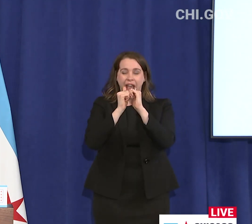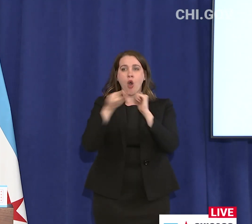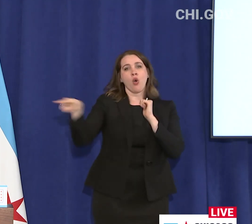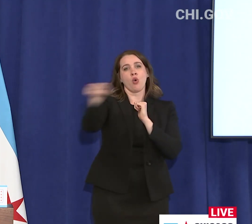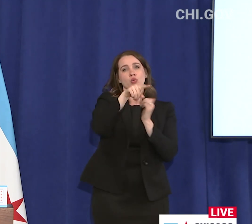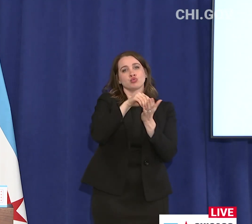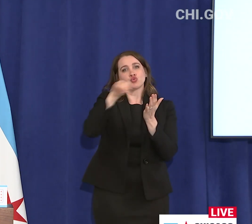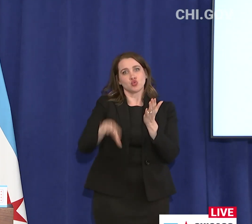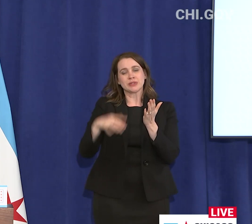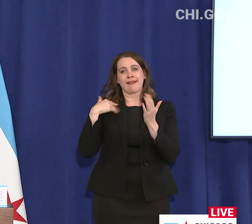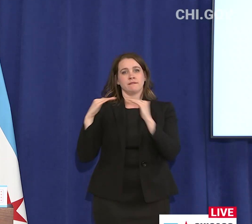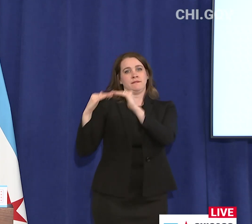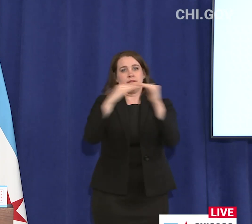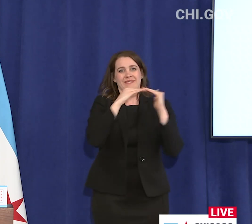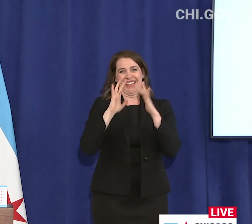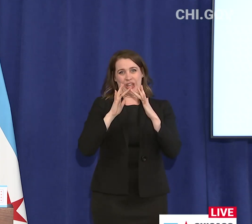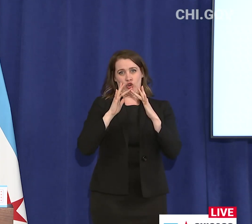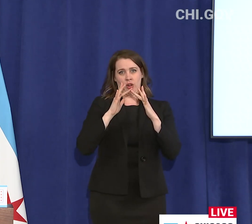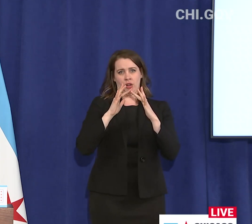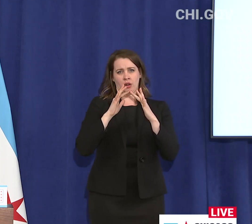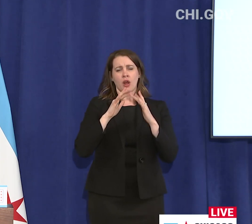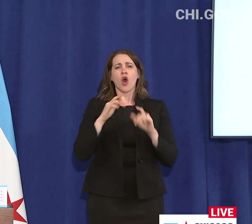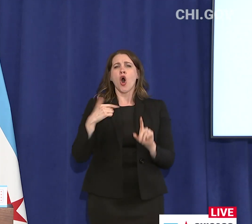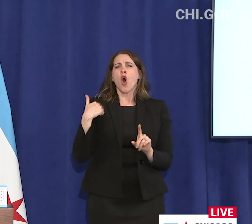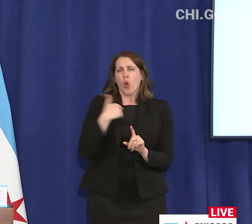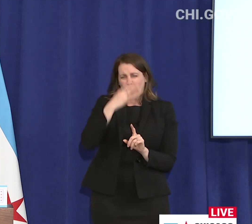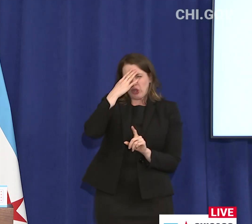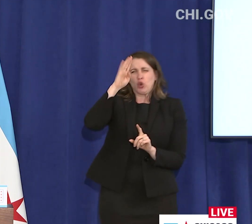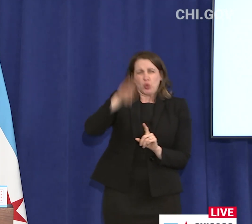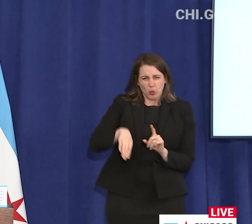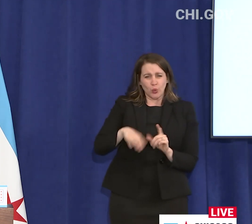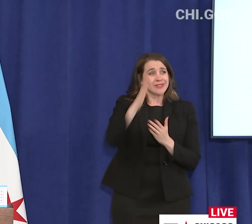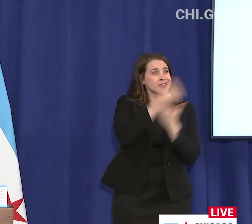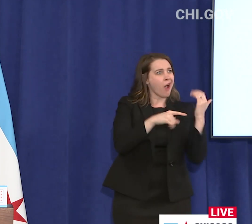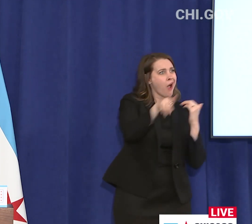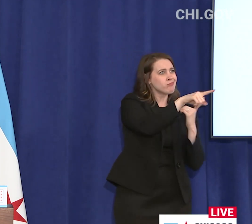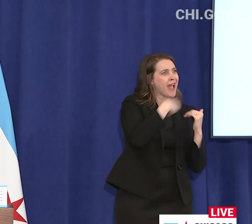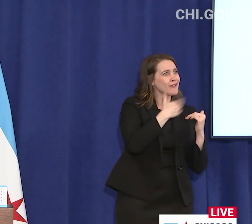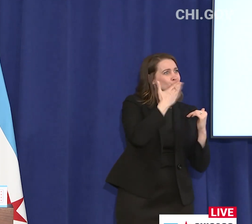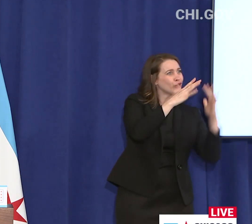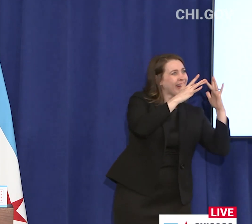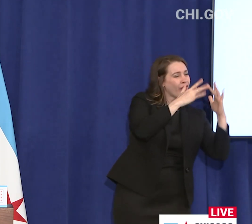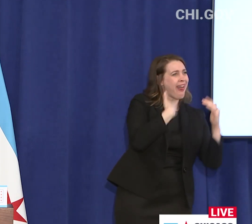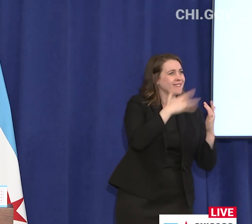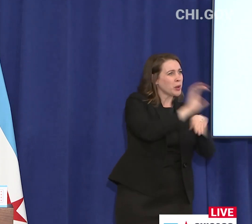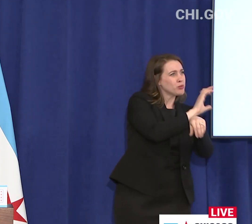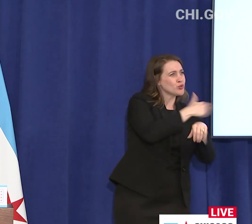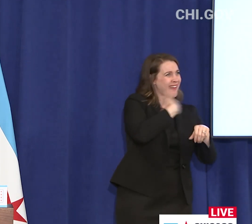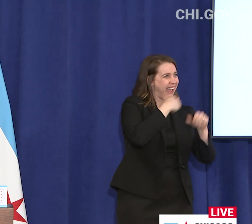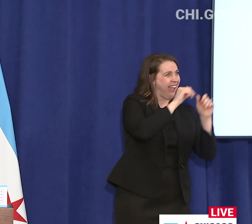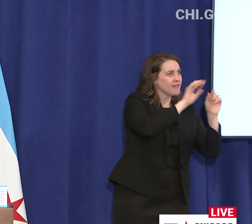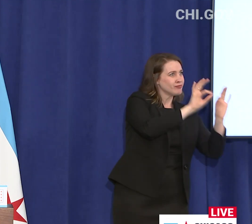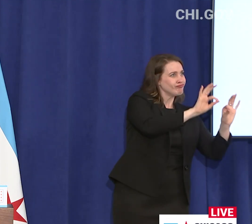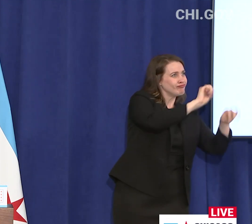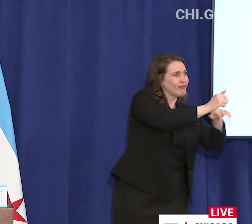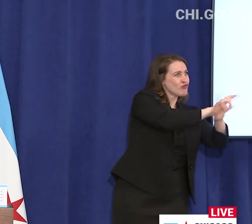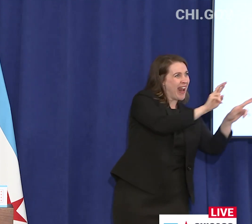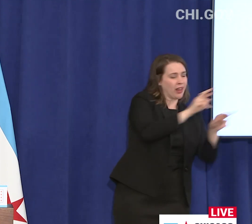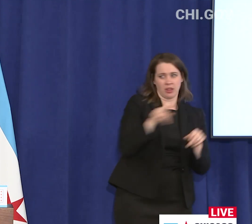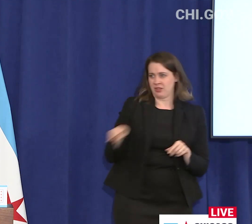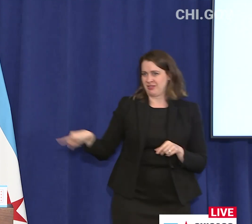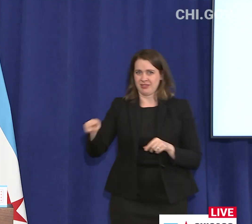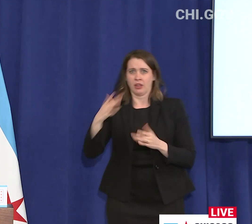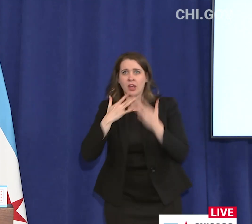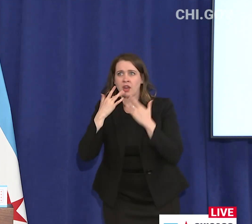students. But we knew that the digital divide was real. We knew that there were too many stretches of our city that simply didn't have access